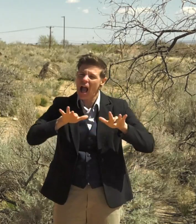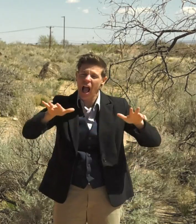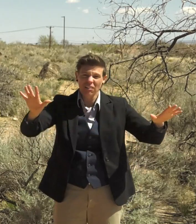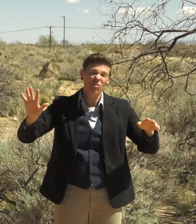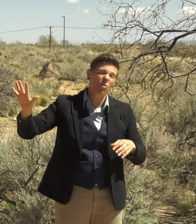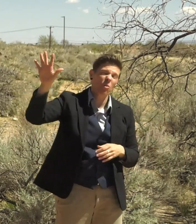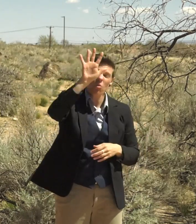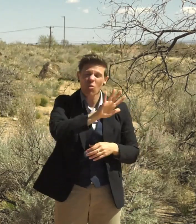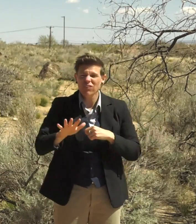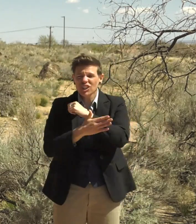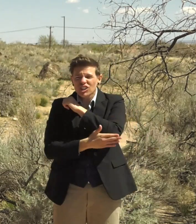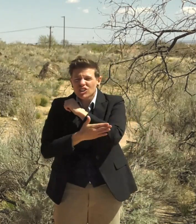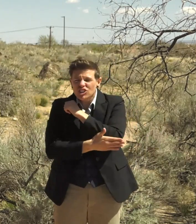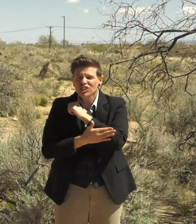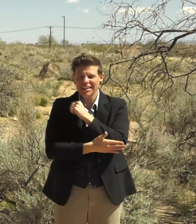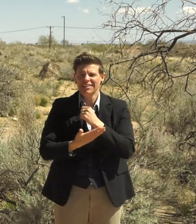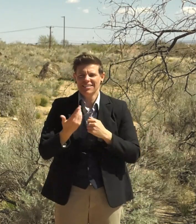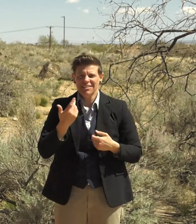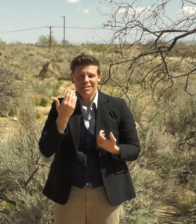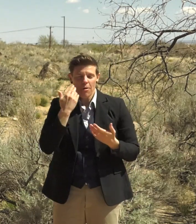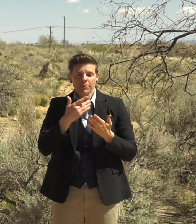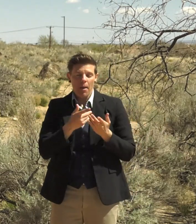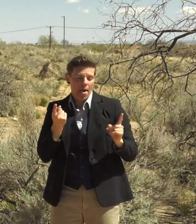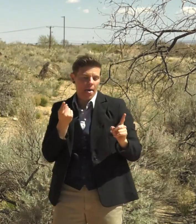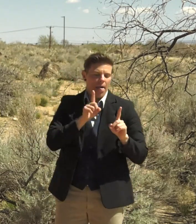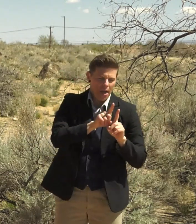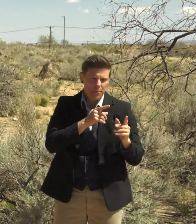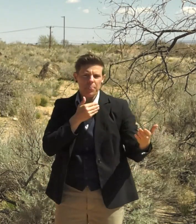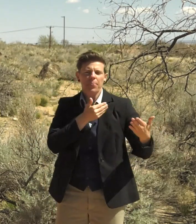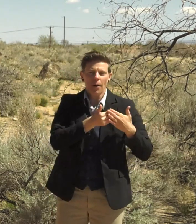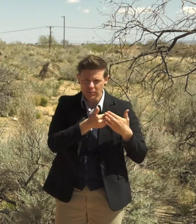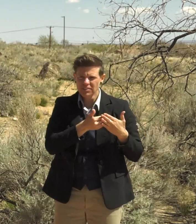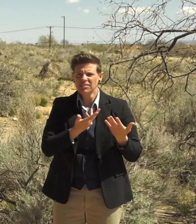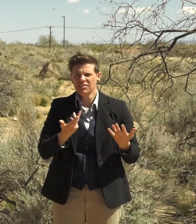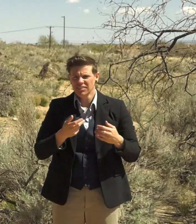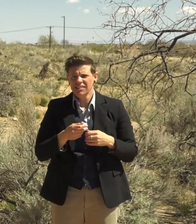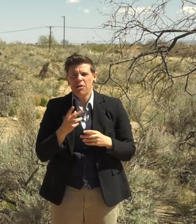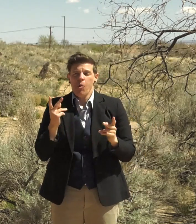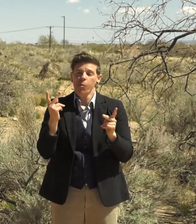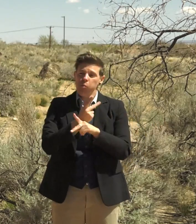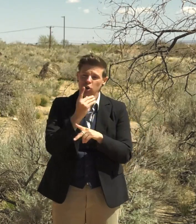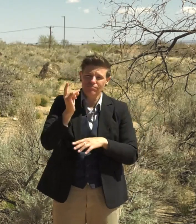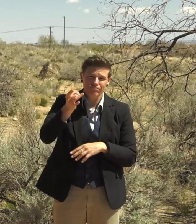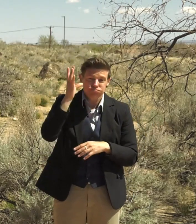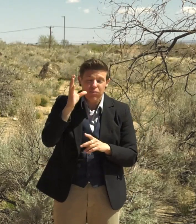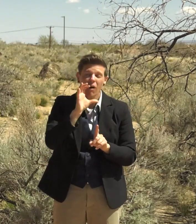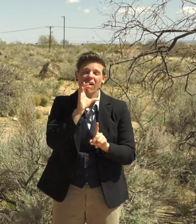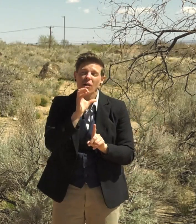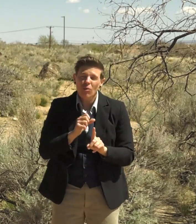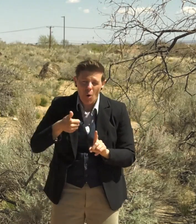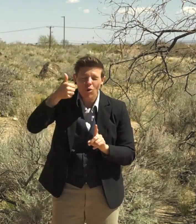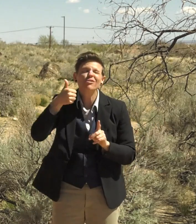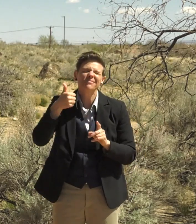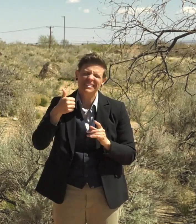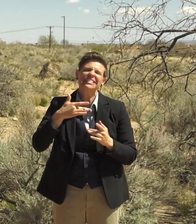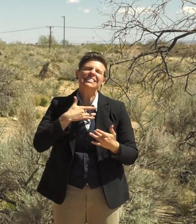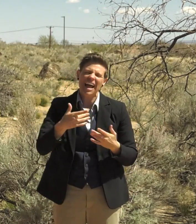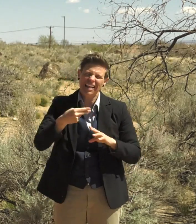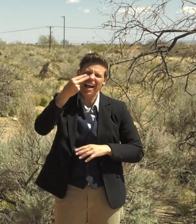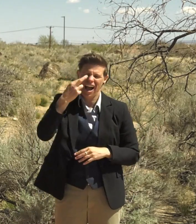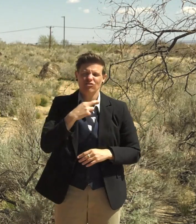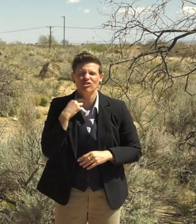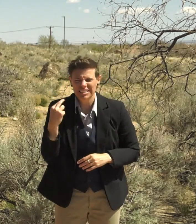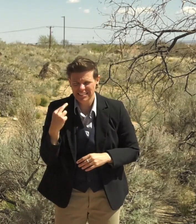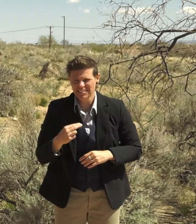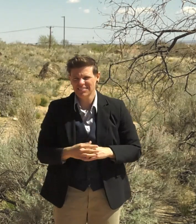demographics. So APD is now assisting outside La Vidiana in particular, trying to sort out family member